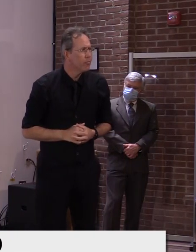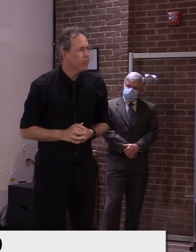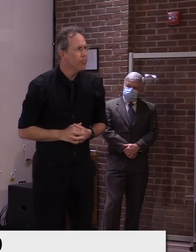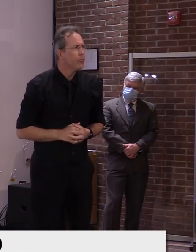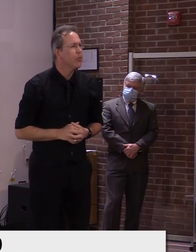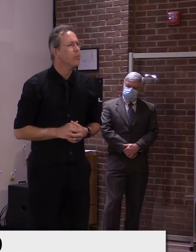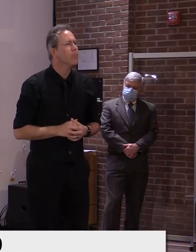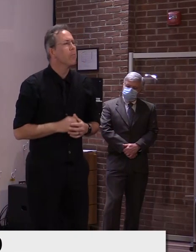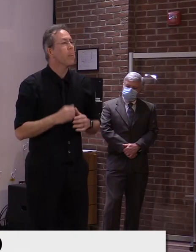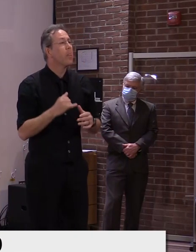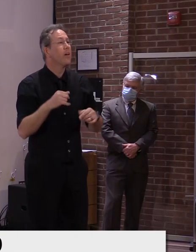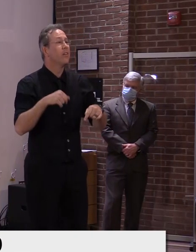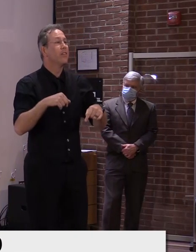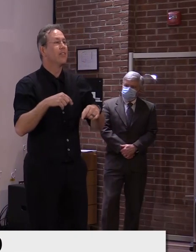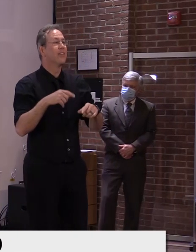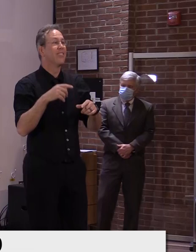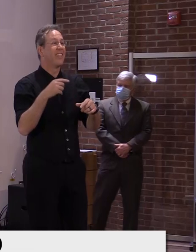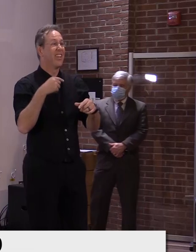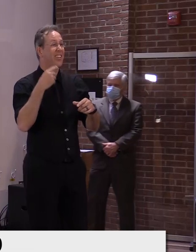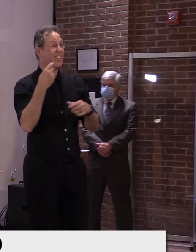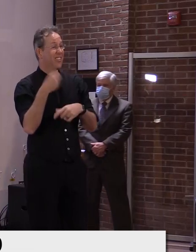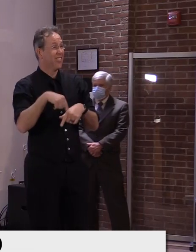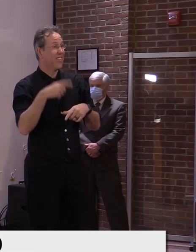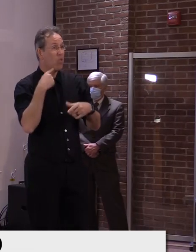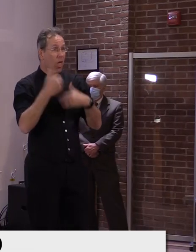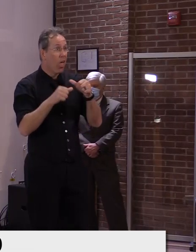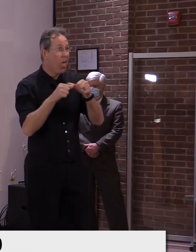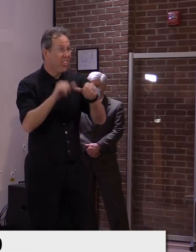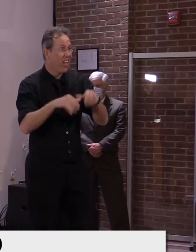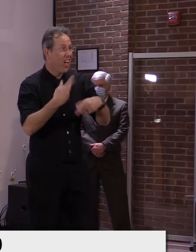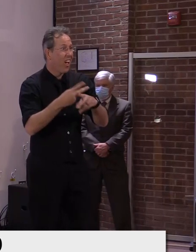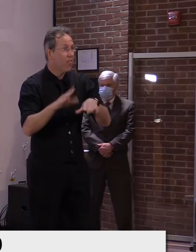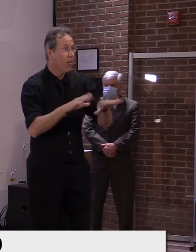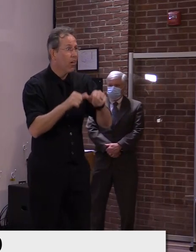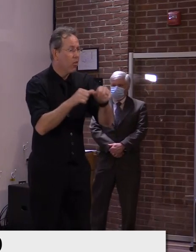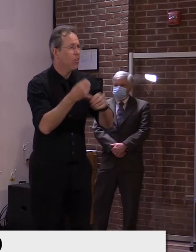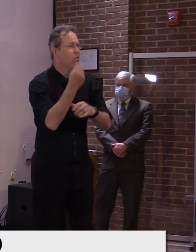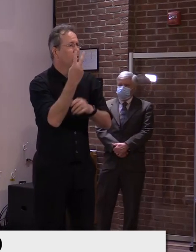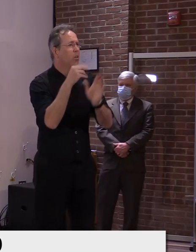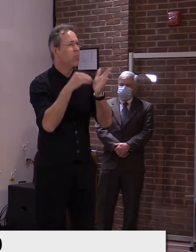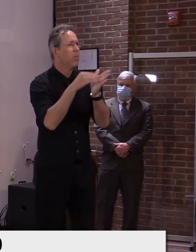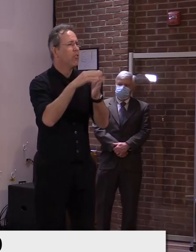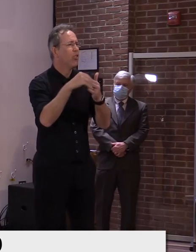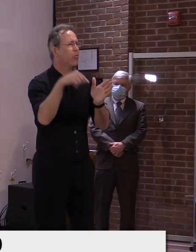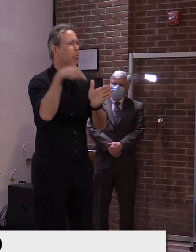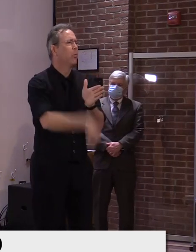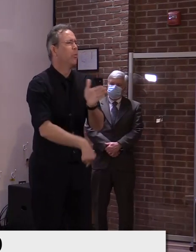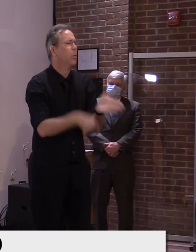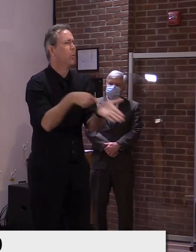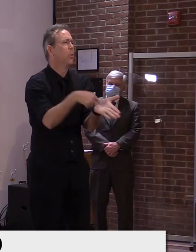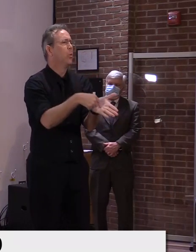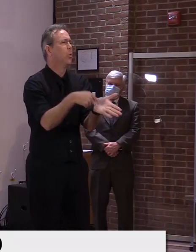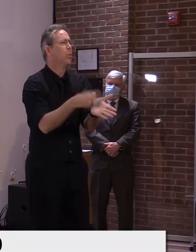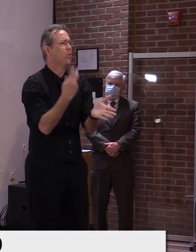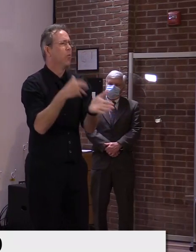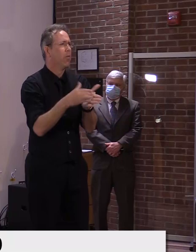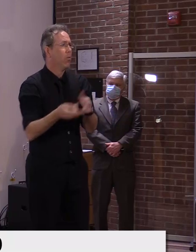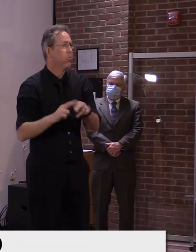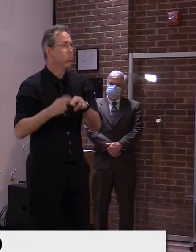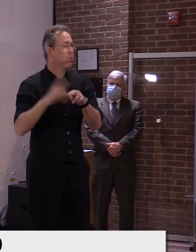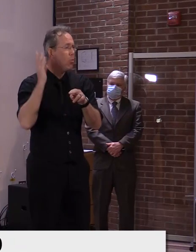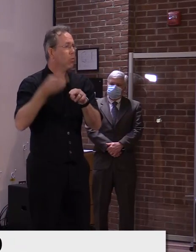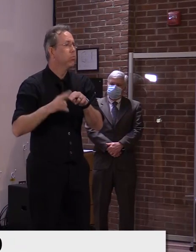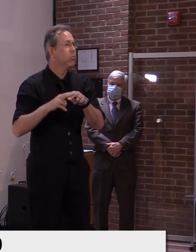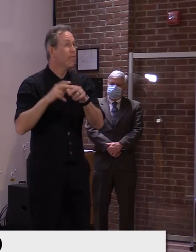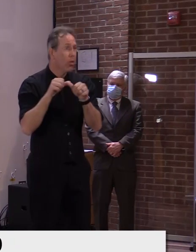be replaced by the people that are paying those taxes. That doesn't seem unfair, right? We are receiving about